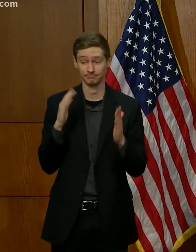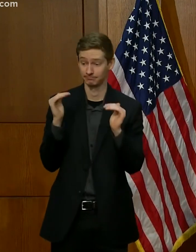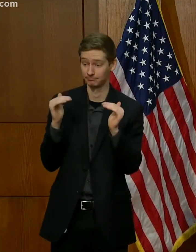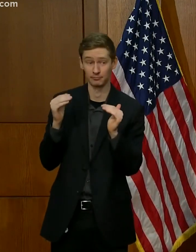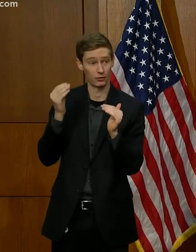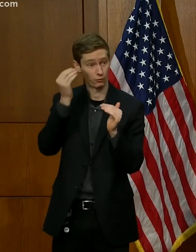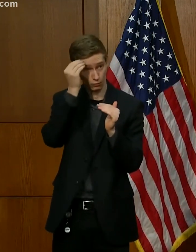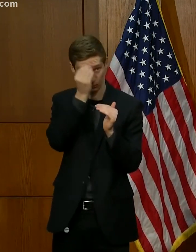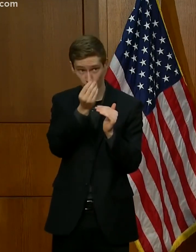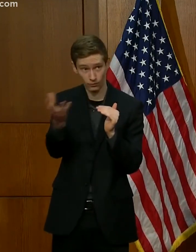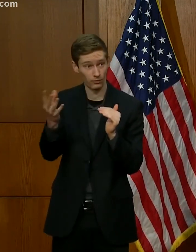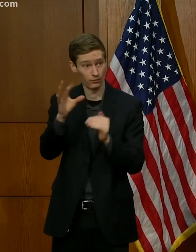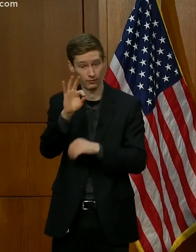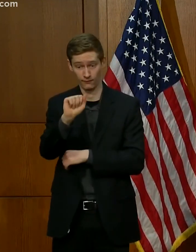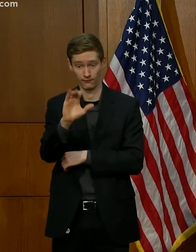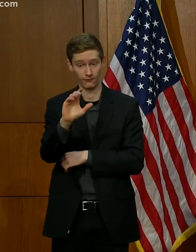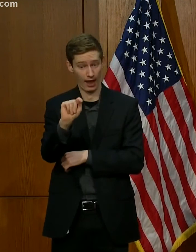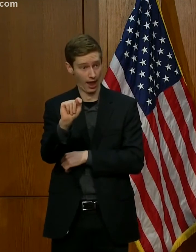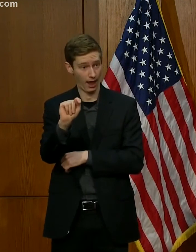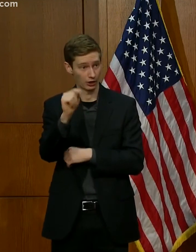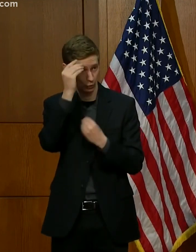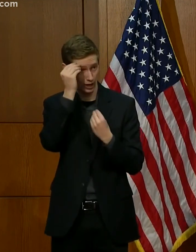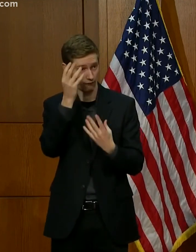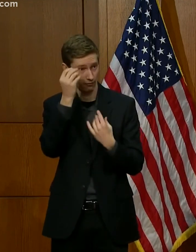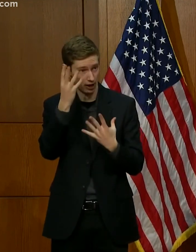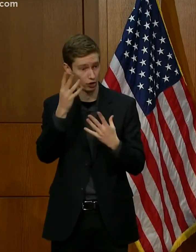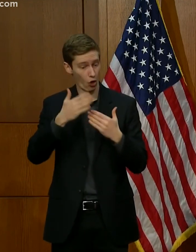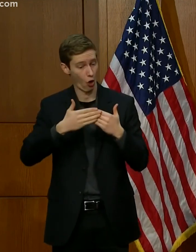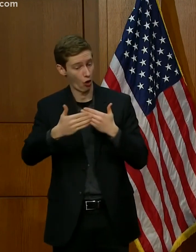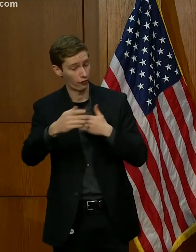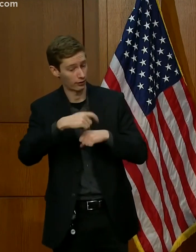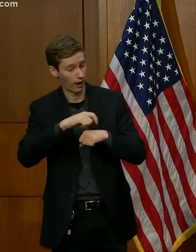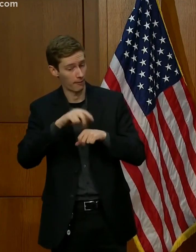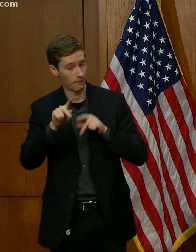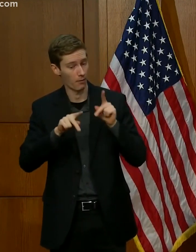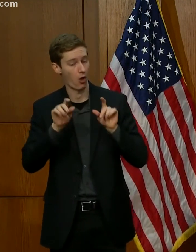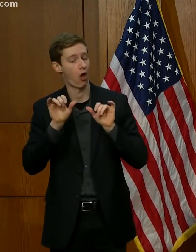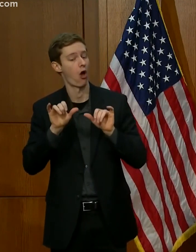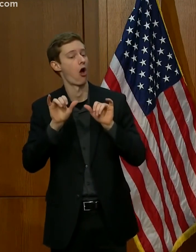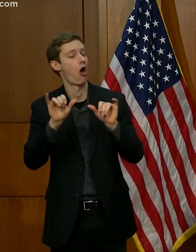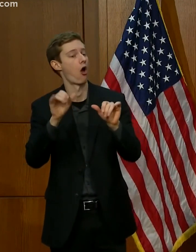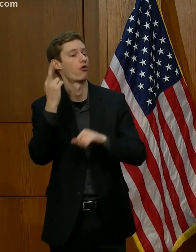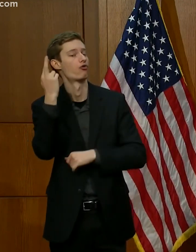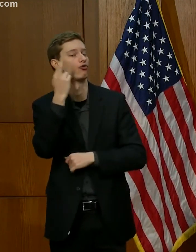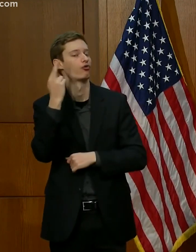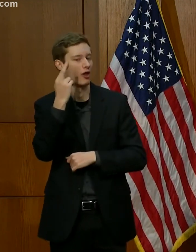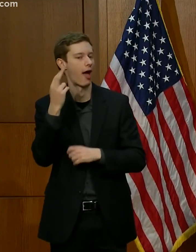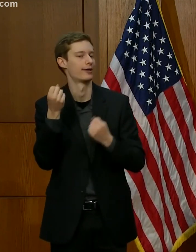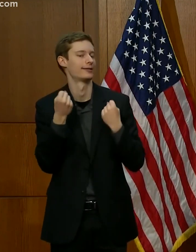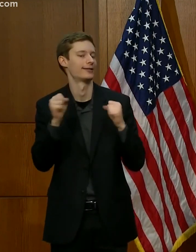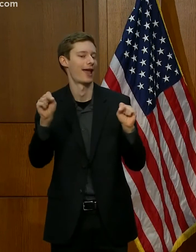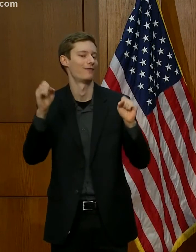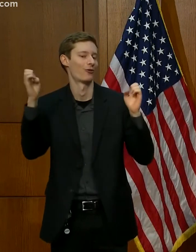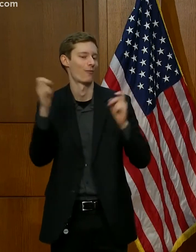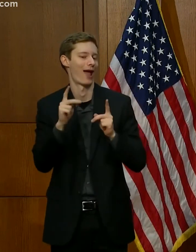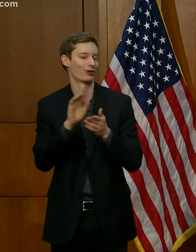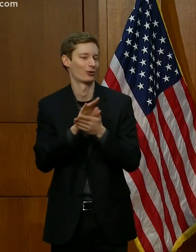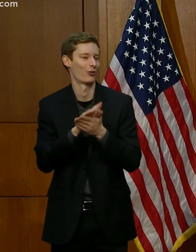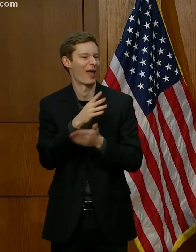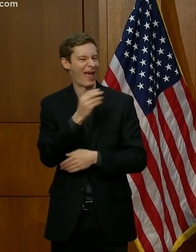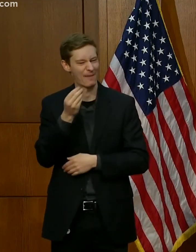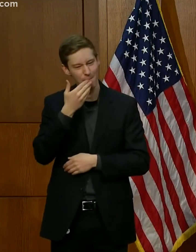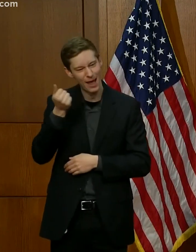information, in time, people will realize that this is safe and it's really in the best interest of our children. So that will be